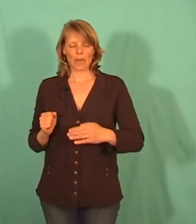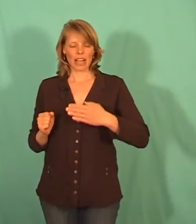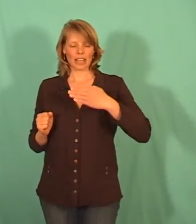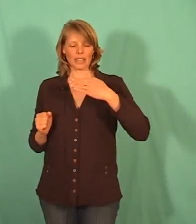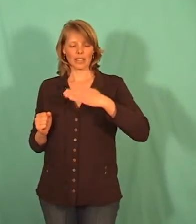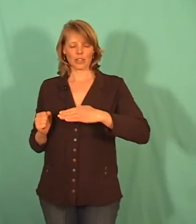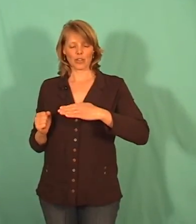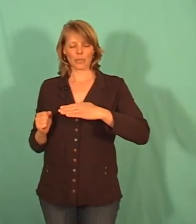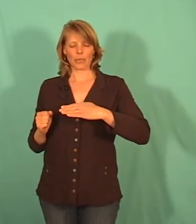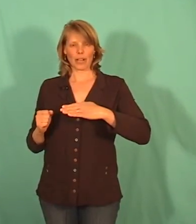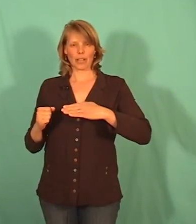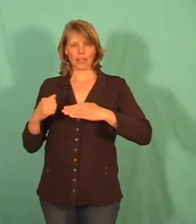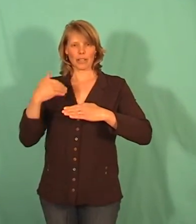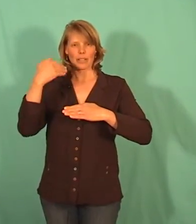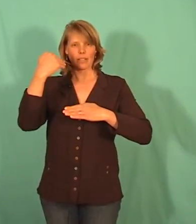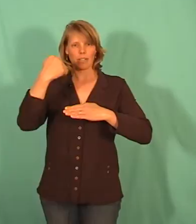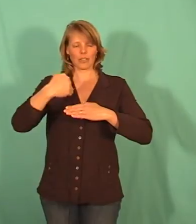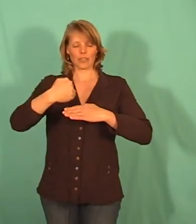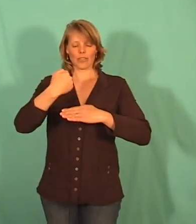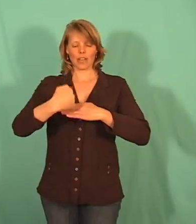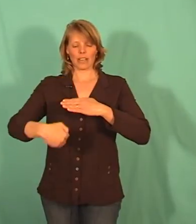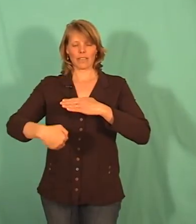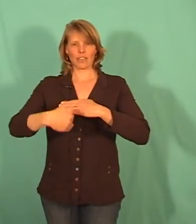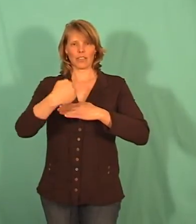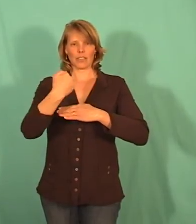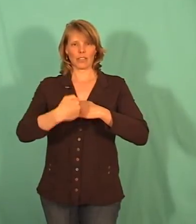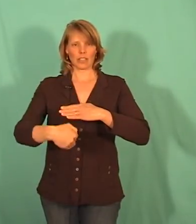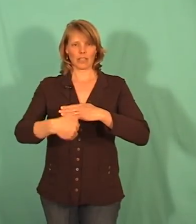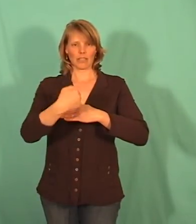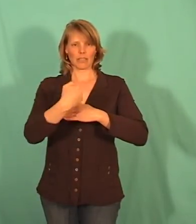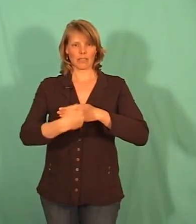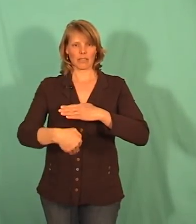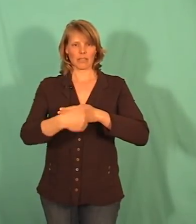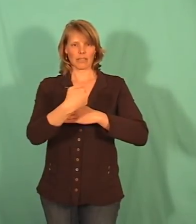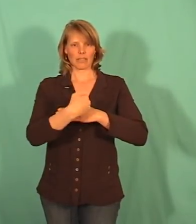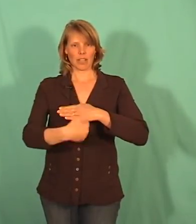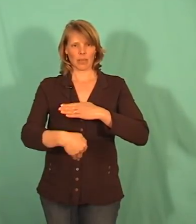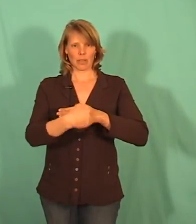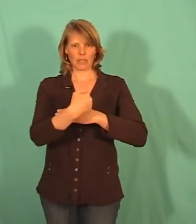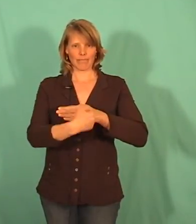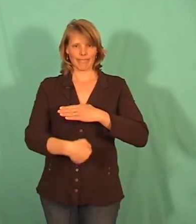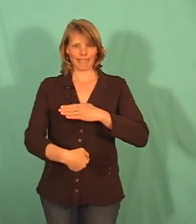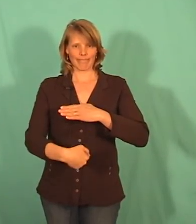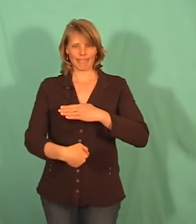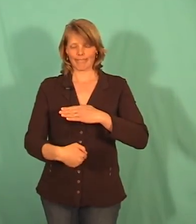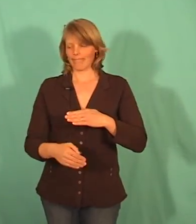Bread. Here's your bread, and here's your knife, and you kind of cut the bread.